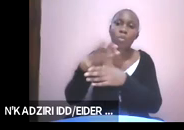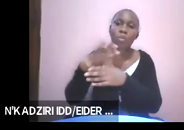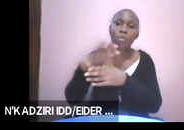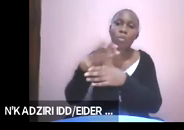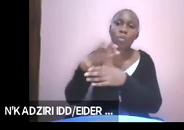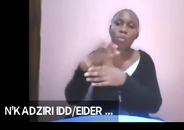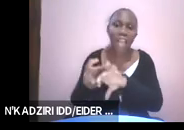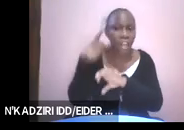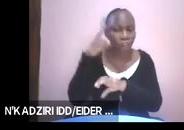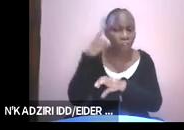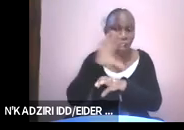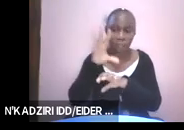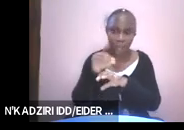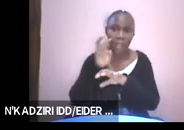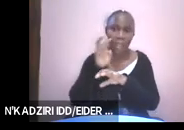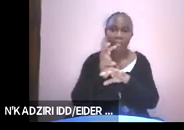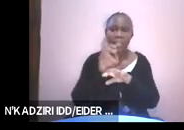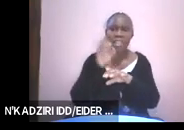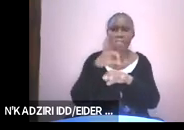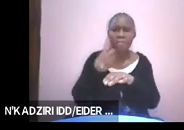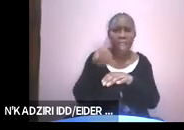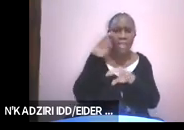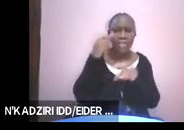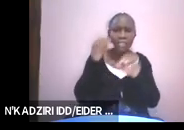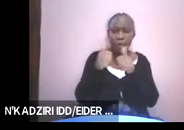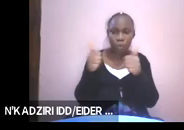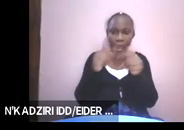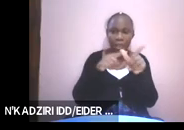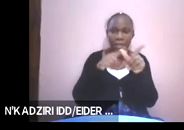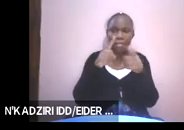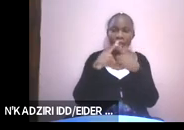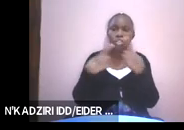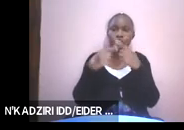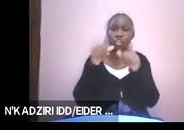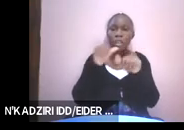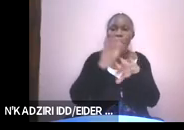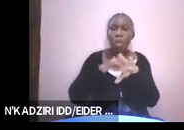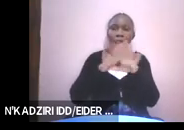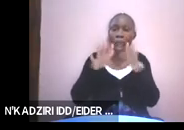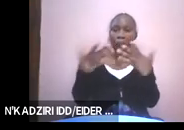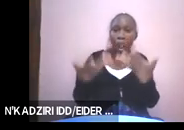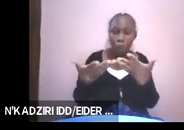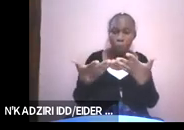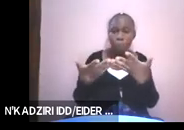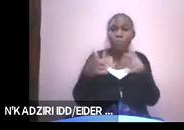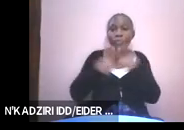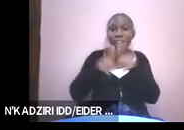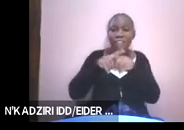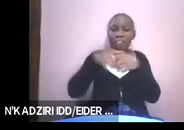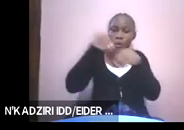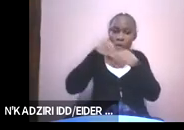I interpret this correctly, is this talking about how even within Africans,